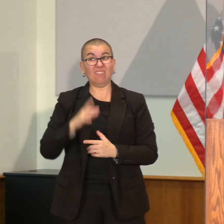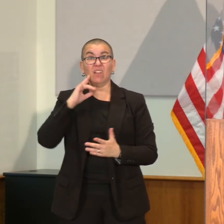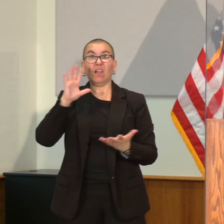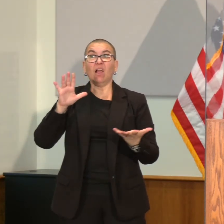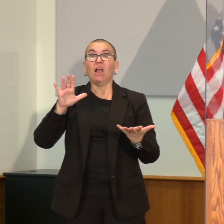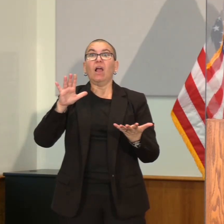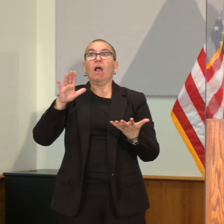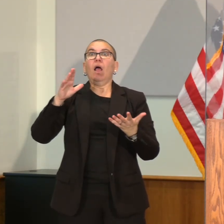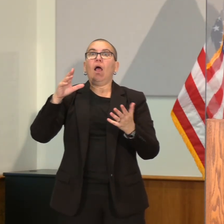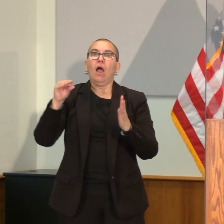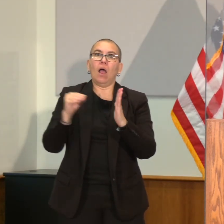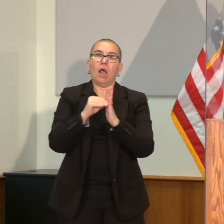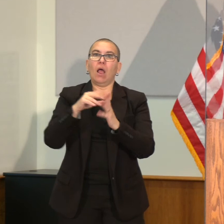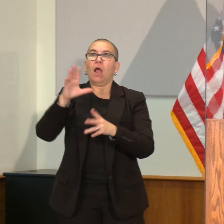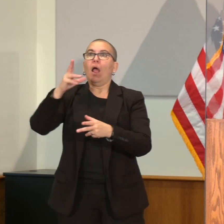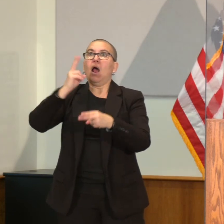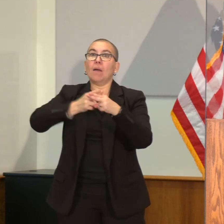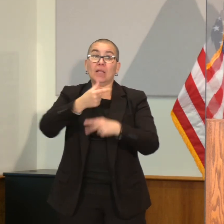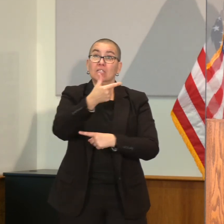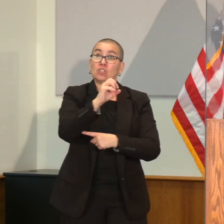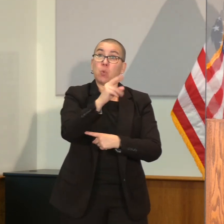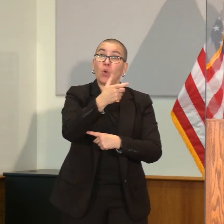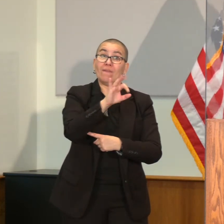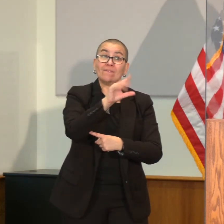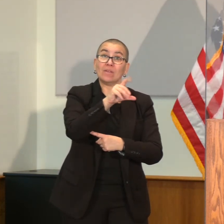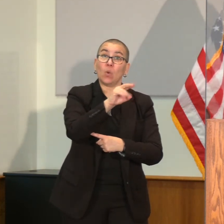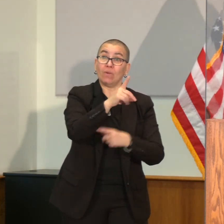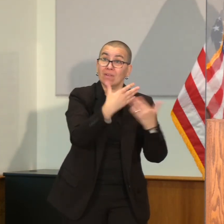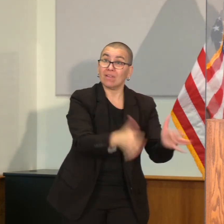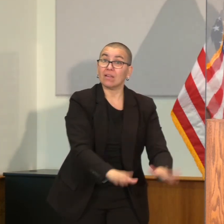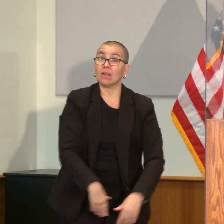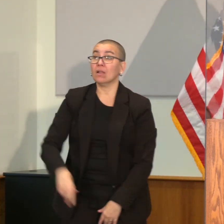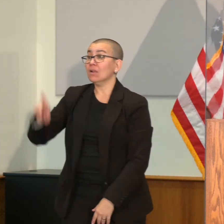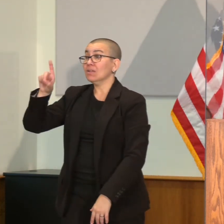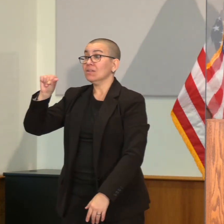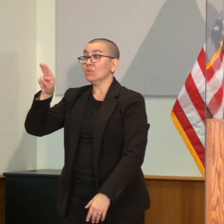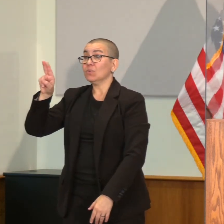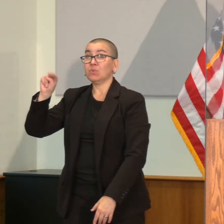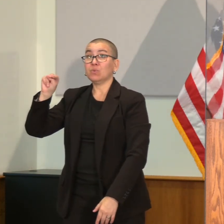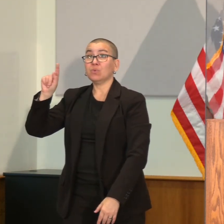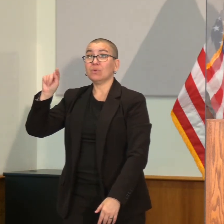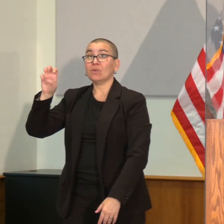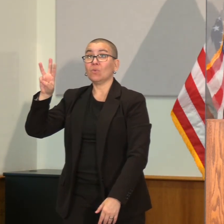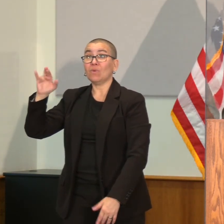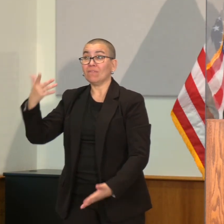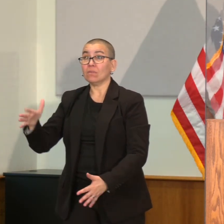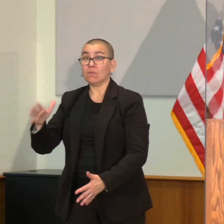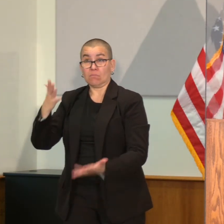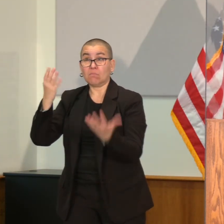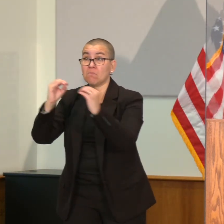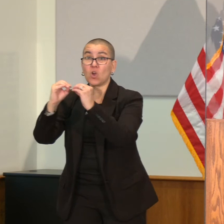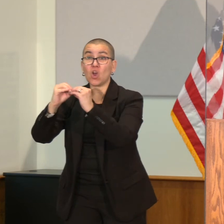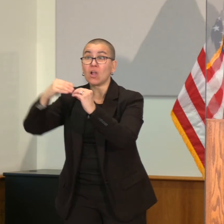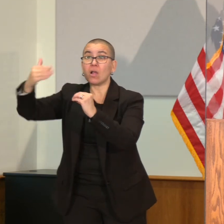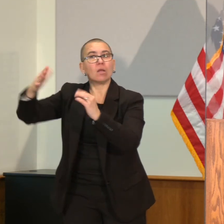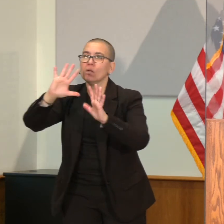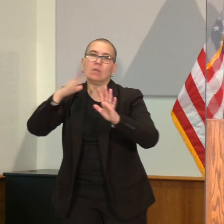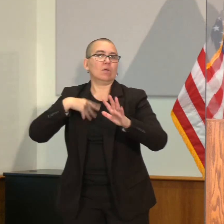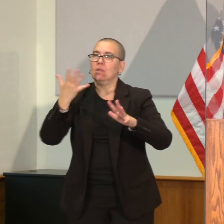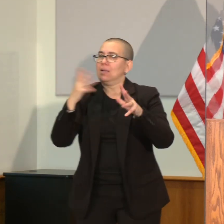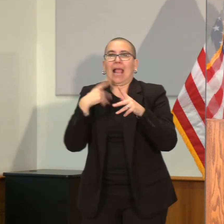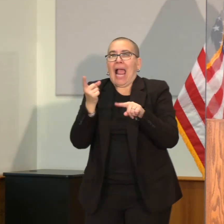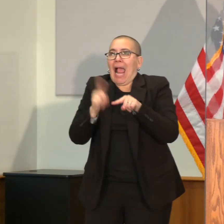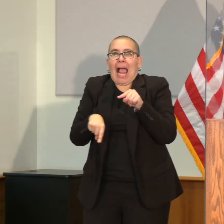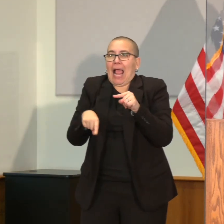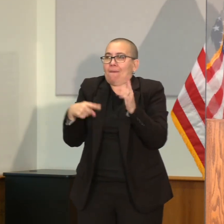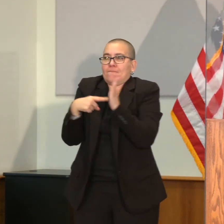one wants to be in. And I think you heard the speaker say, had we listened to what we found out after Philando Castillo, we certainly can't prove the negative, but I